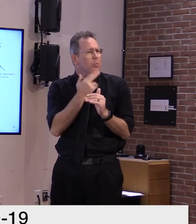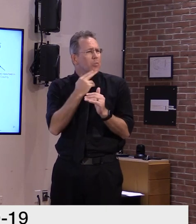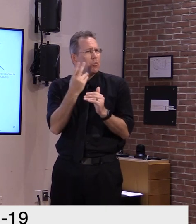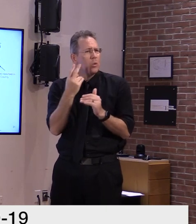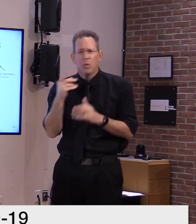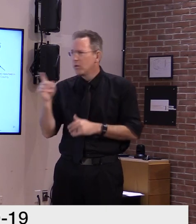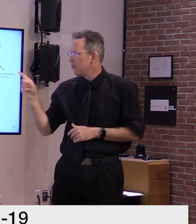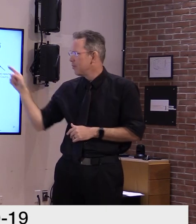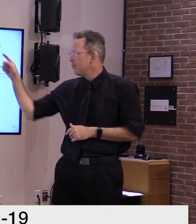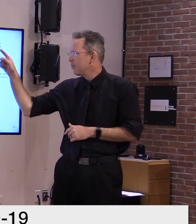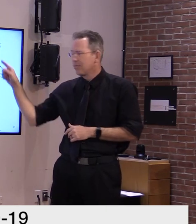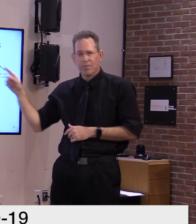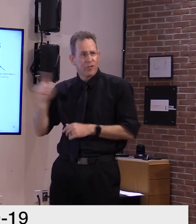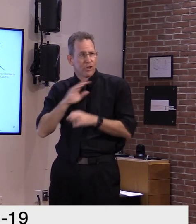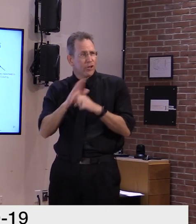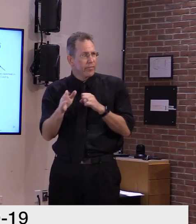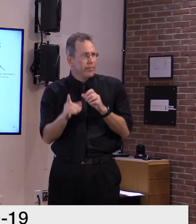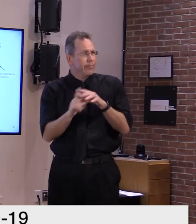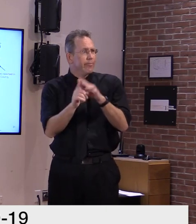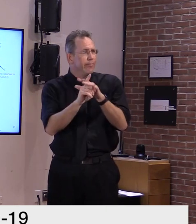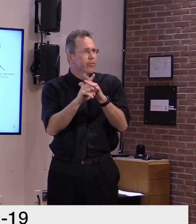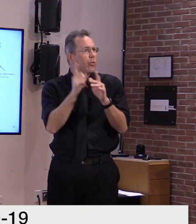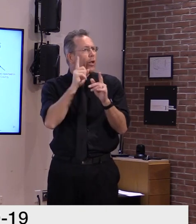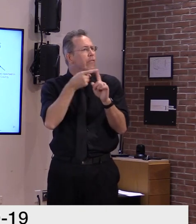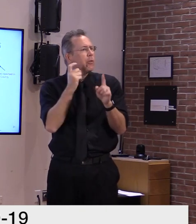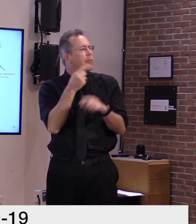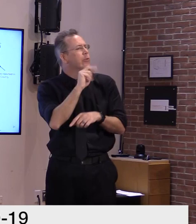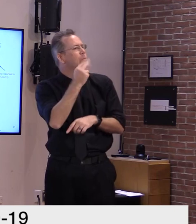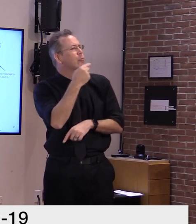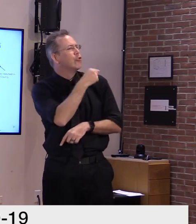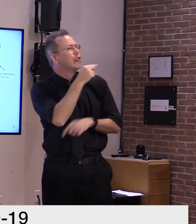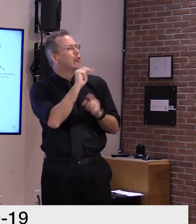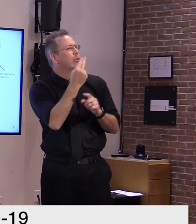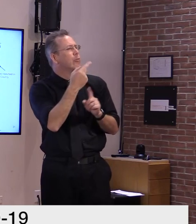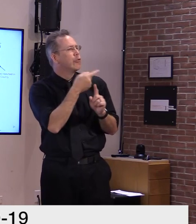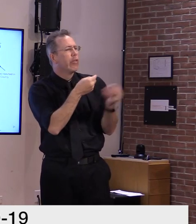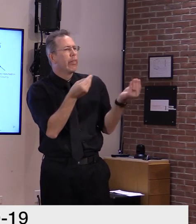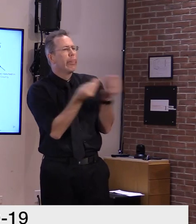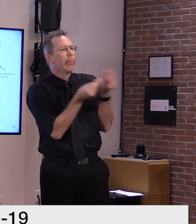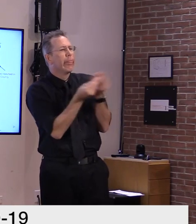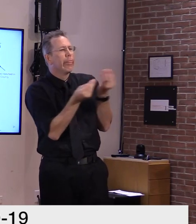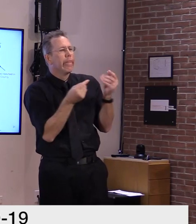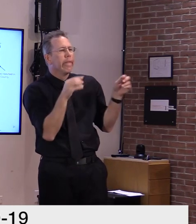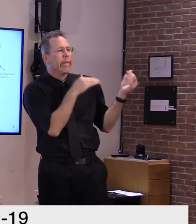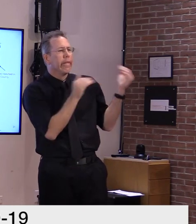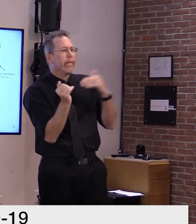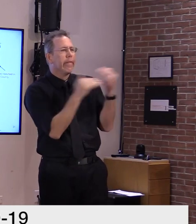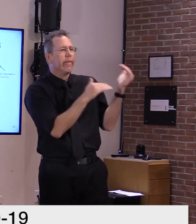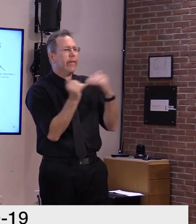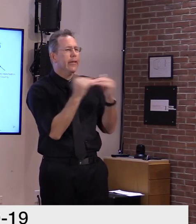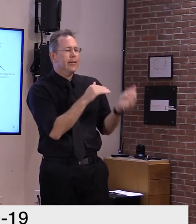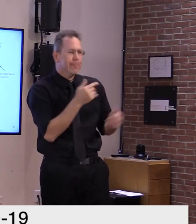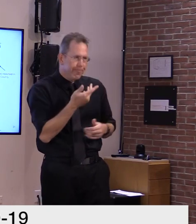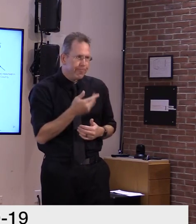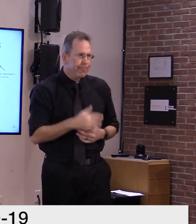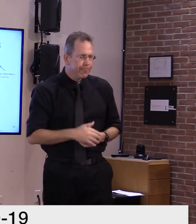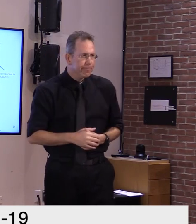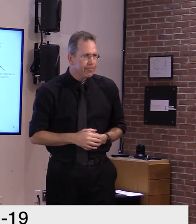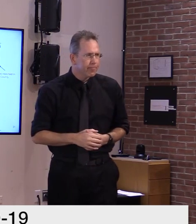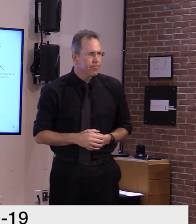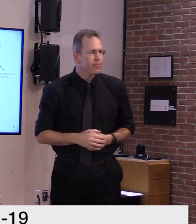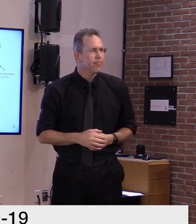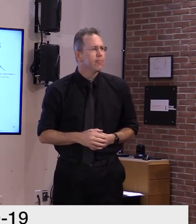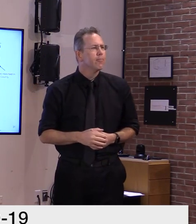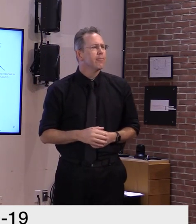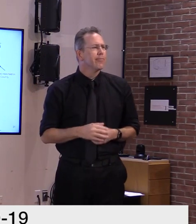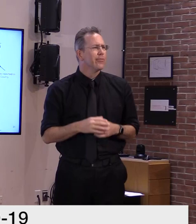some spillover from what's happening in New Hampshire. That's obviously a community that's quite, it's one community in some of those